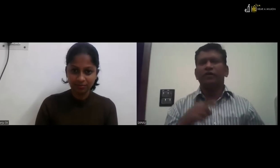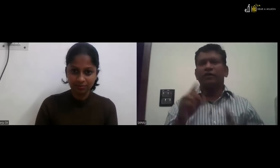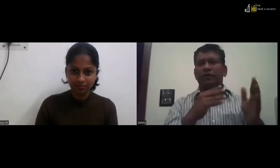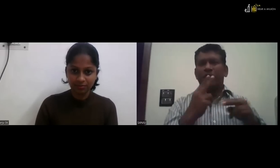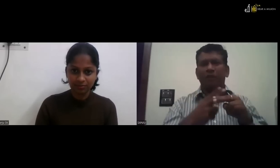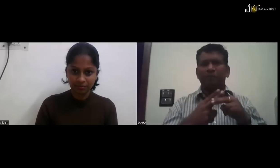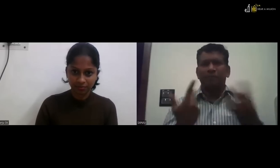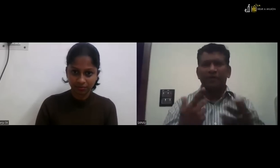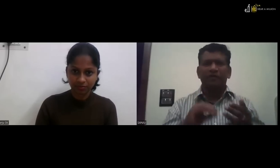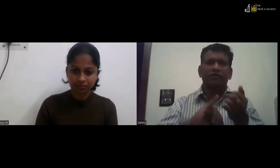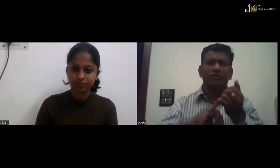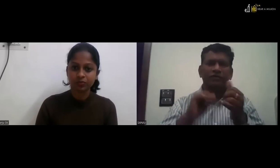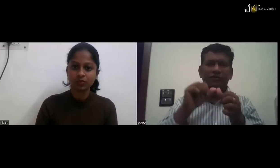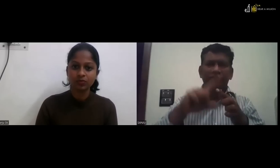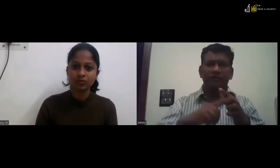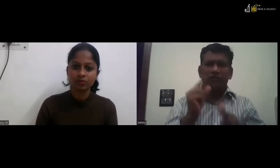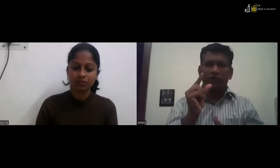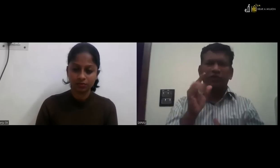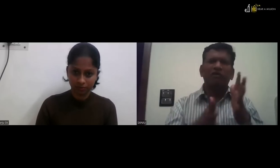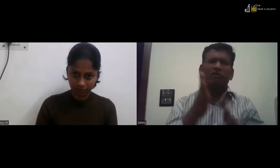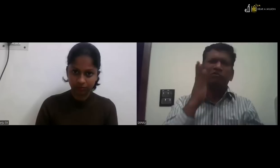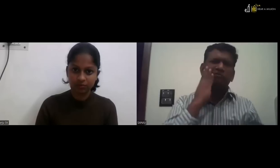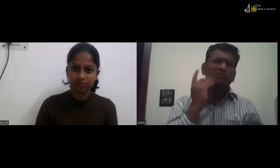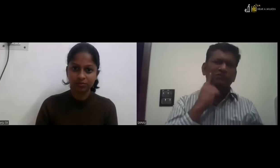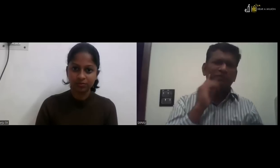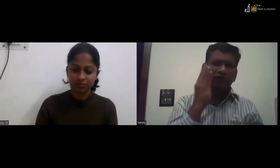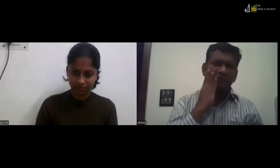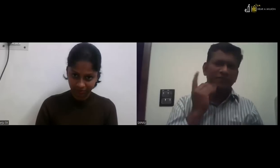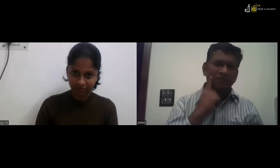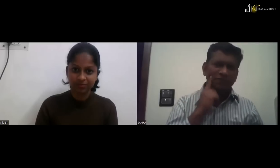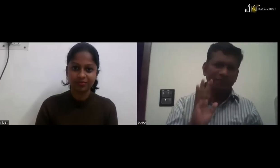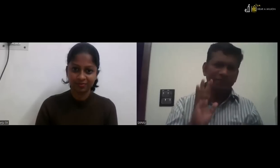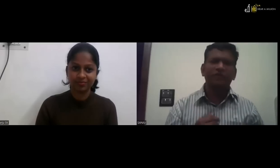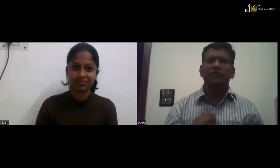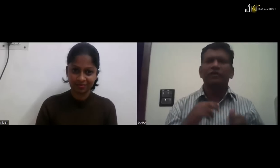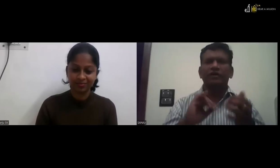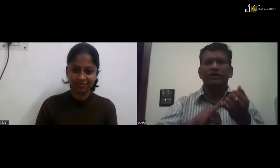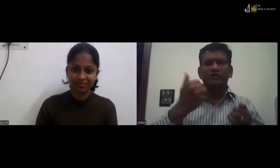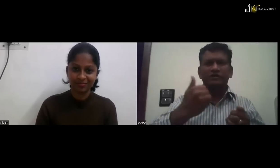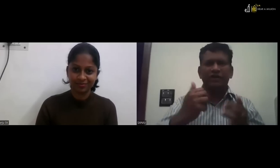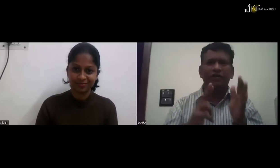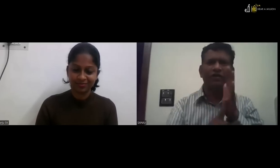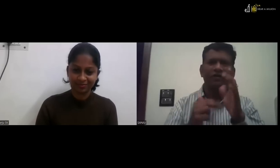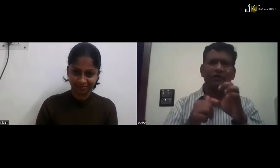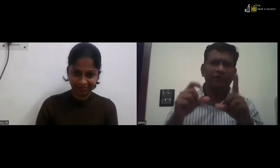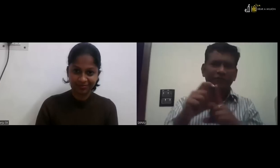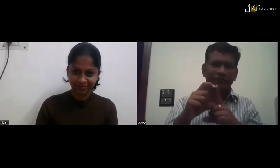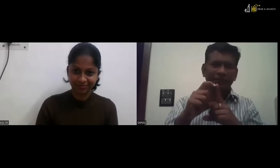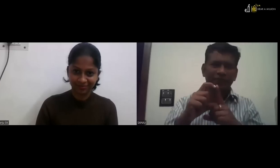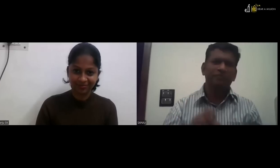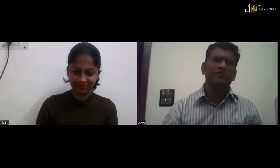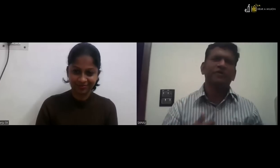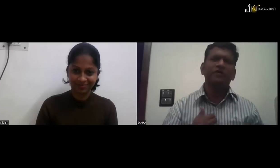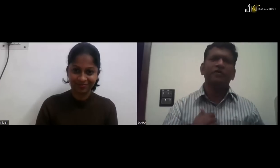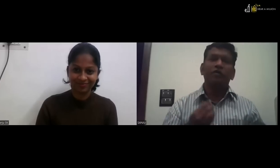Mother Language Day. So let me introduce. My name is Saju, and this is my sign name. And